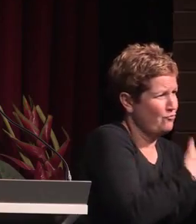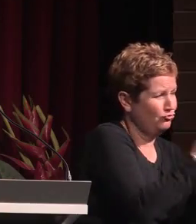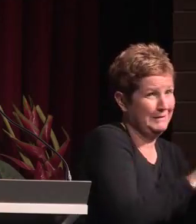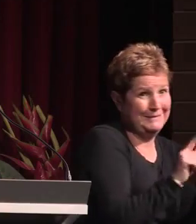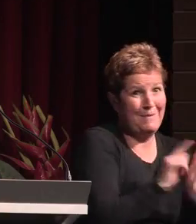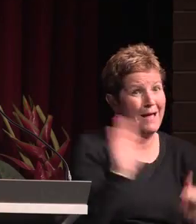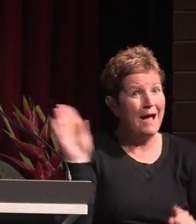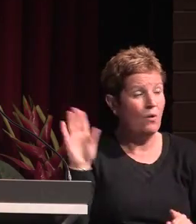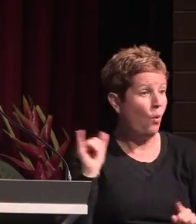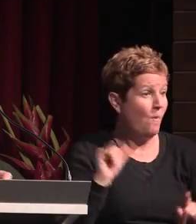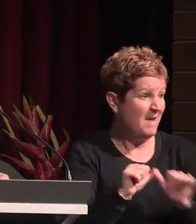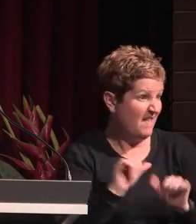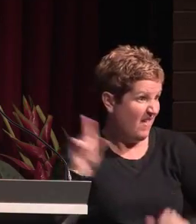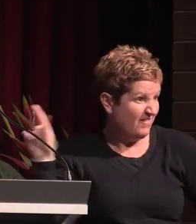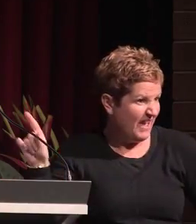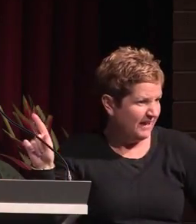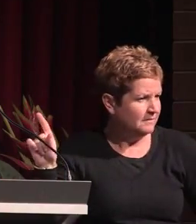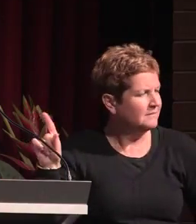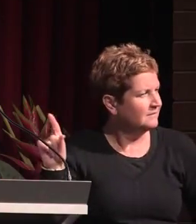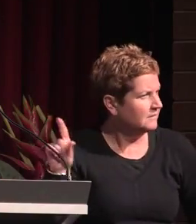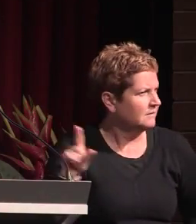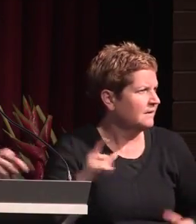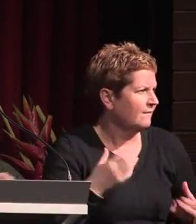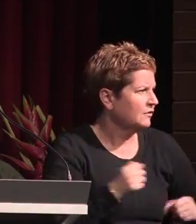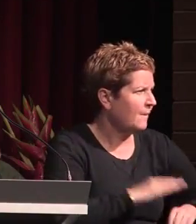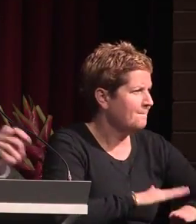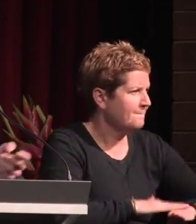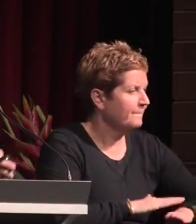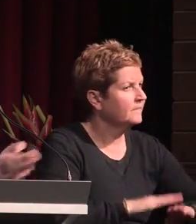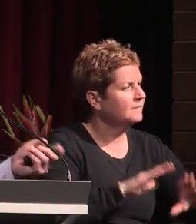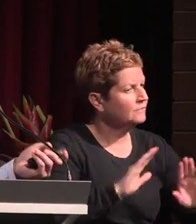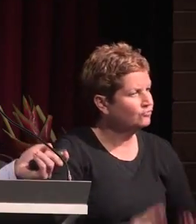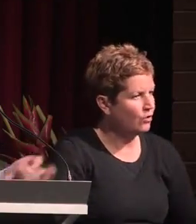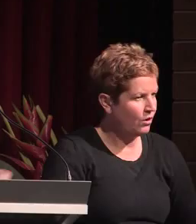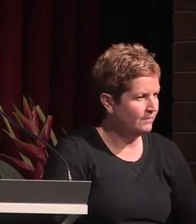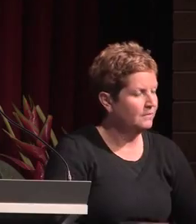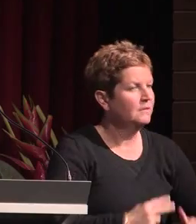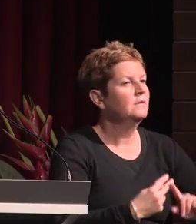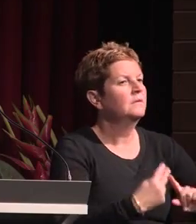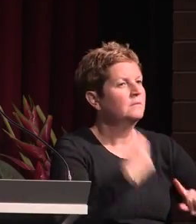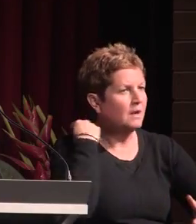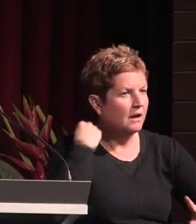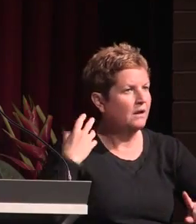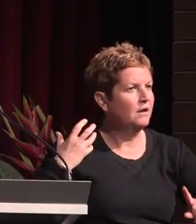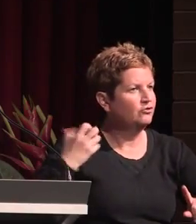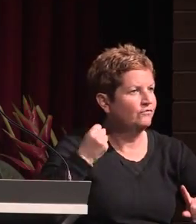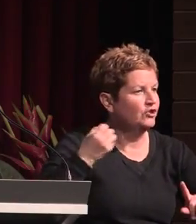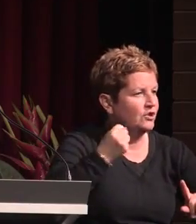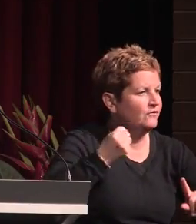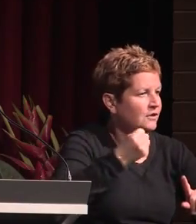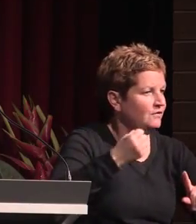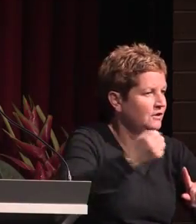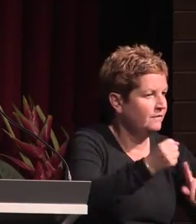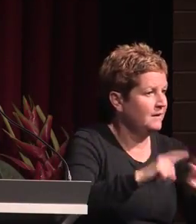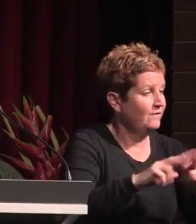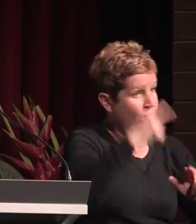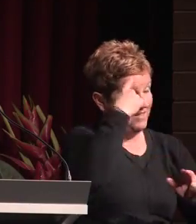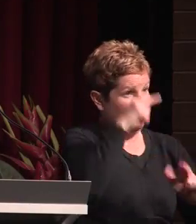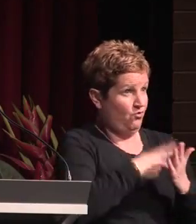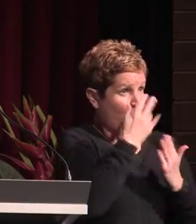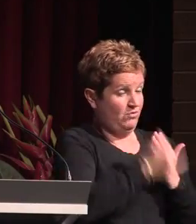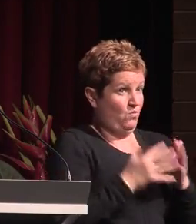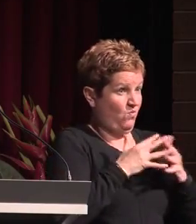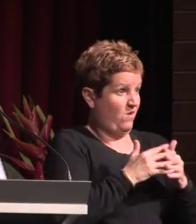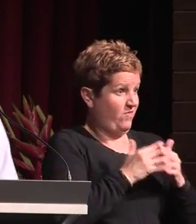project, but maybe just take the time to stop and have a look back on what's been achieved. If you think you've got a really worthwhile project to talk